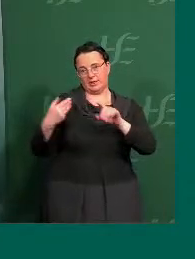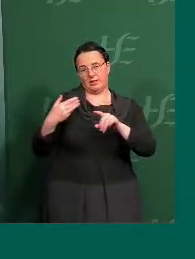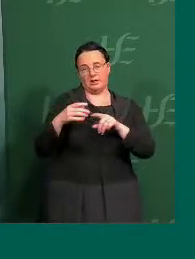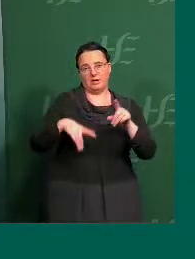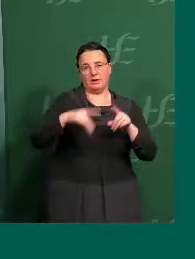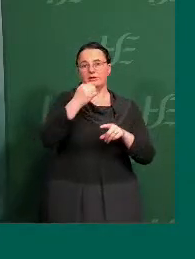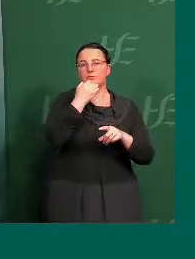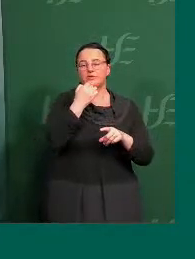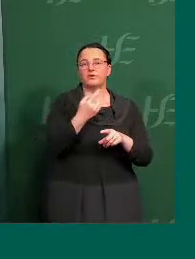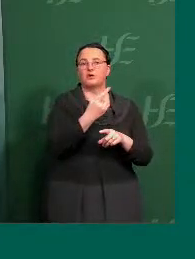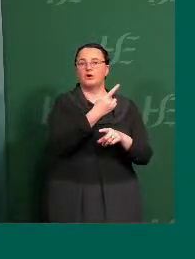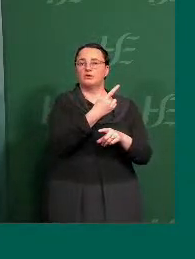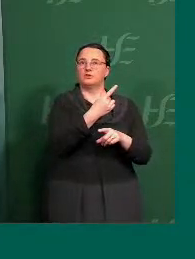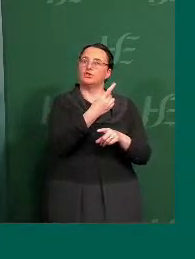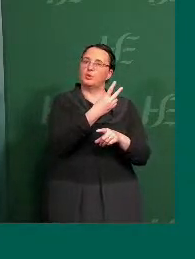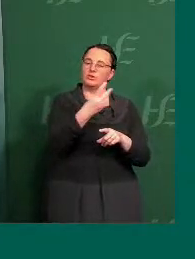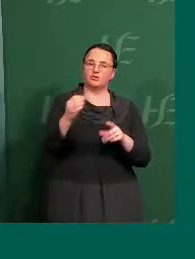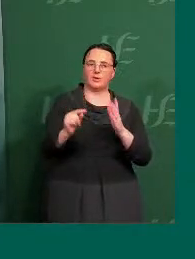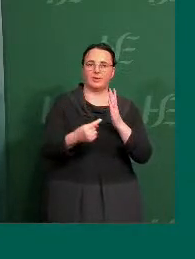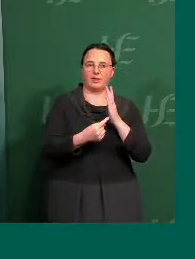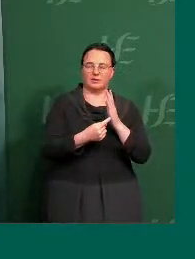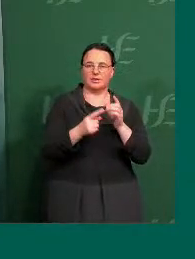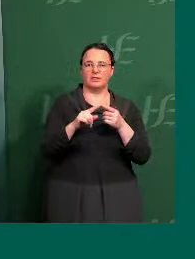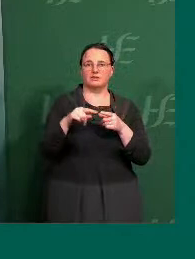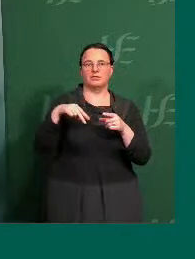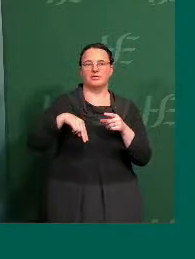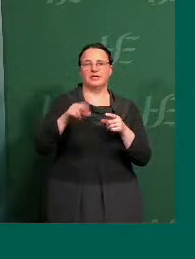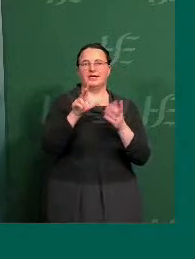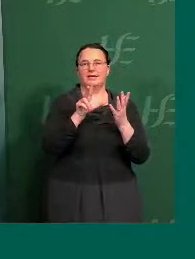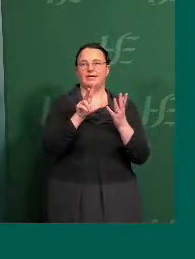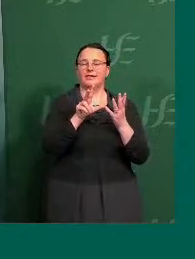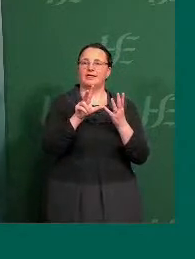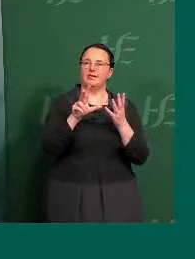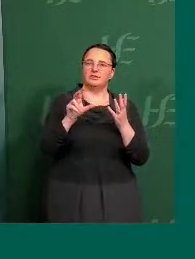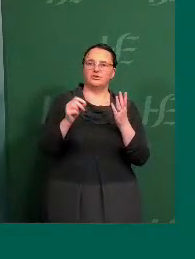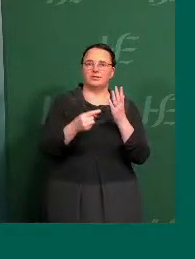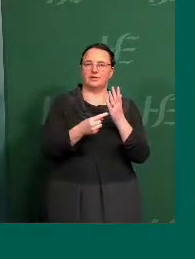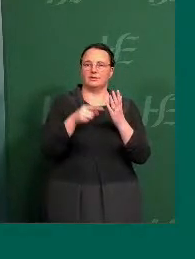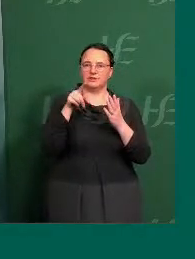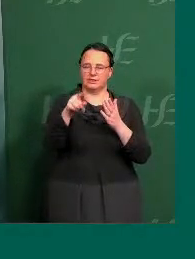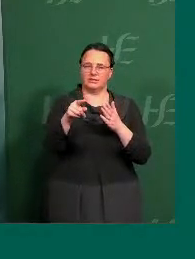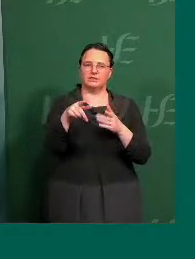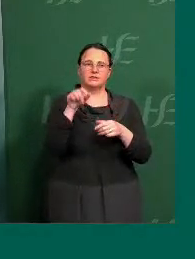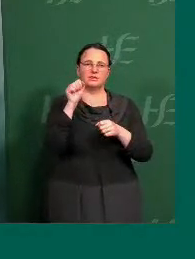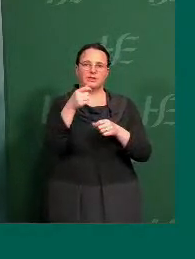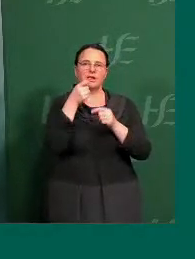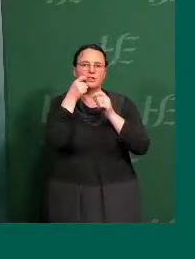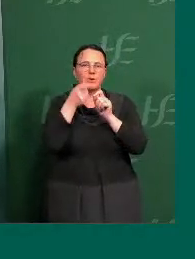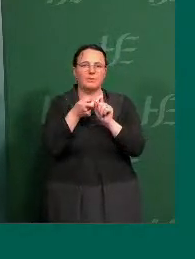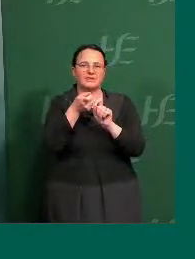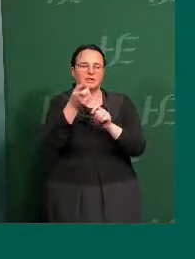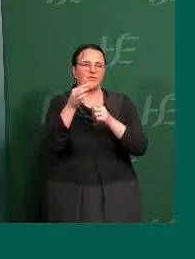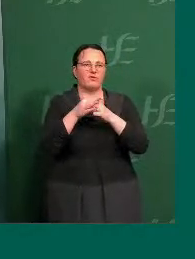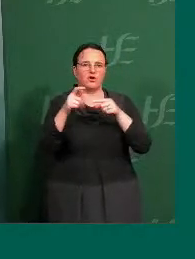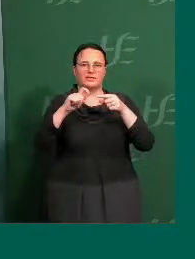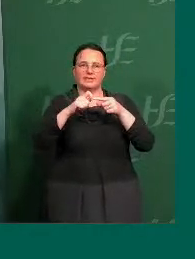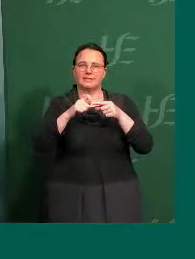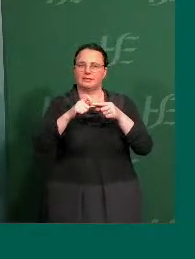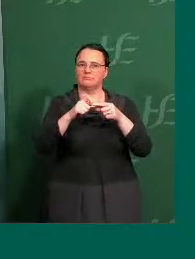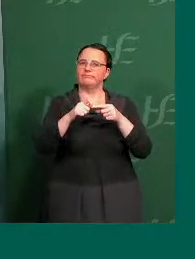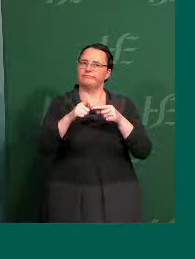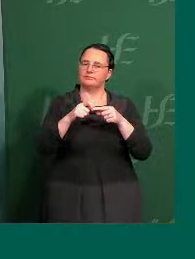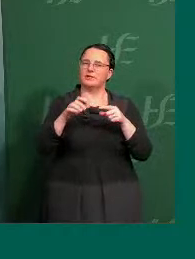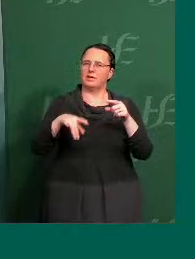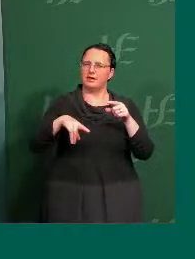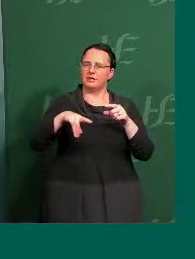over 200,000, and close to 180,000 swabs taken in the community. So bearing in mind we have acute community and serial testing. So that's a